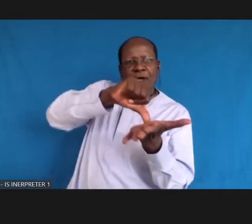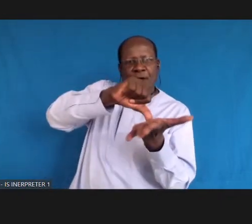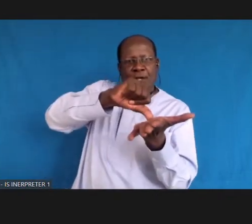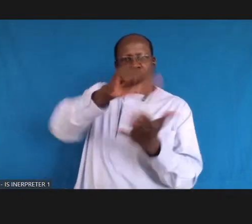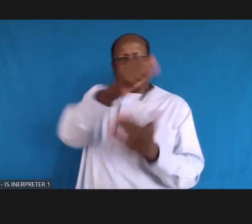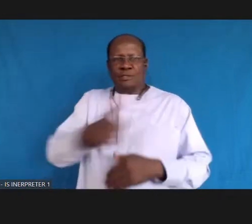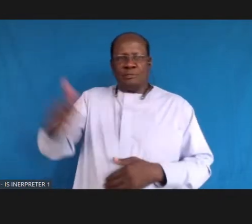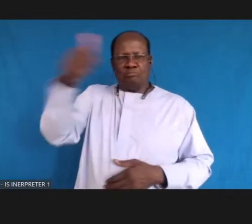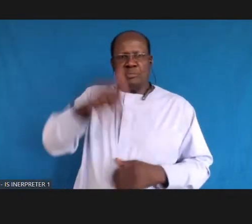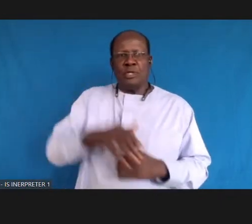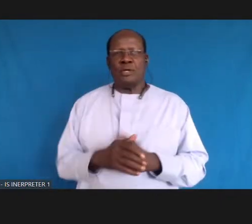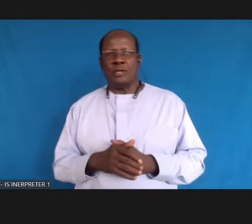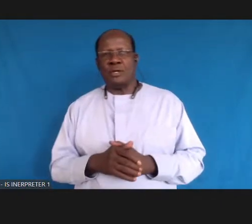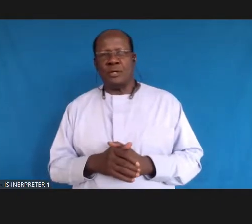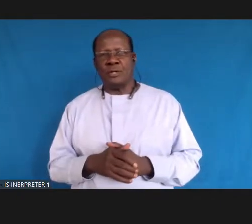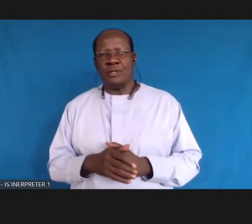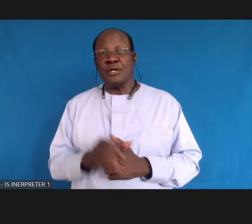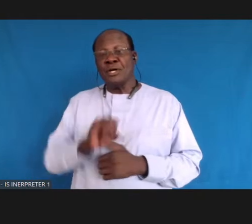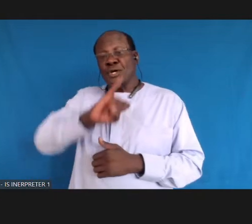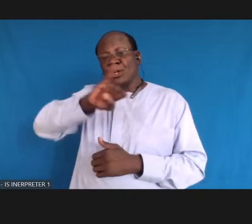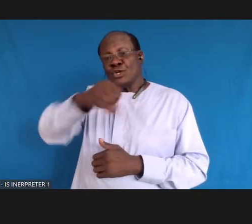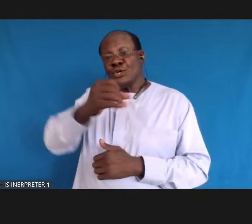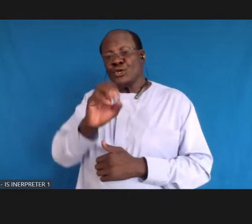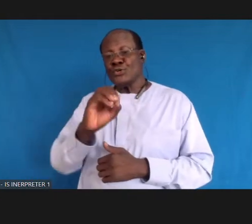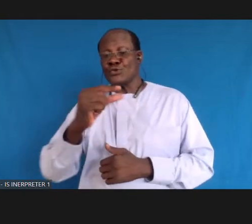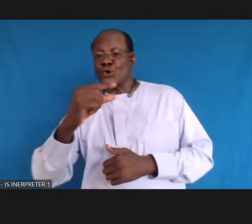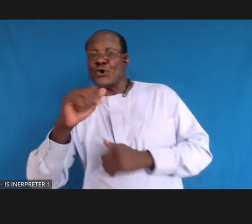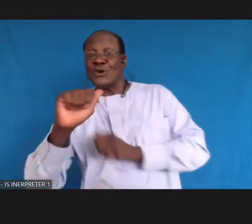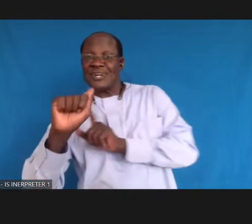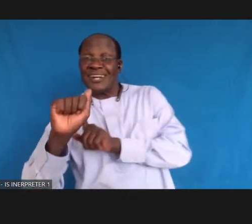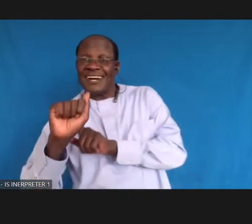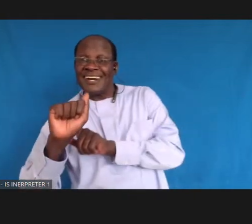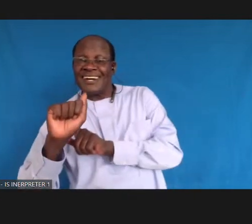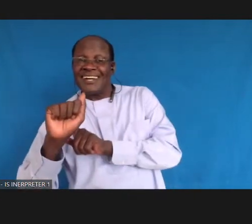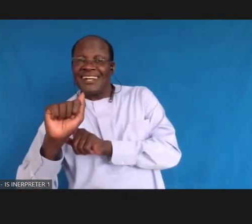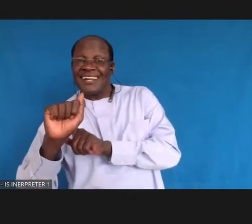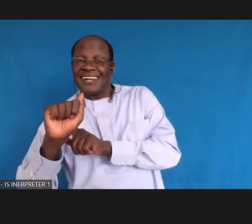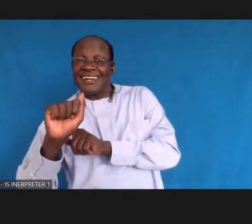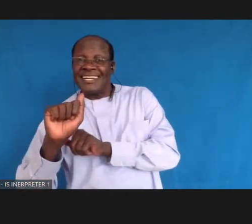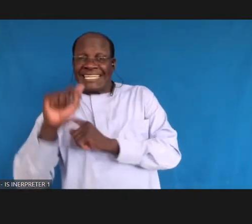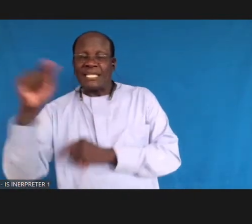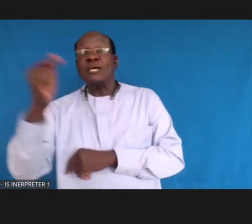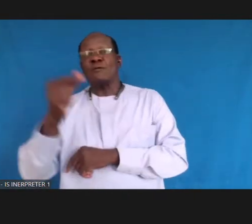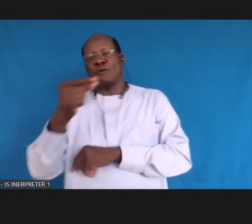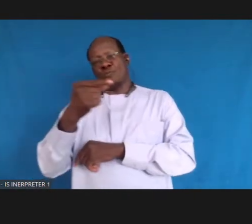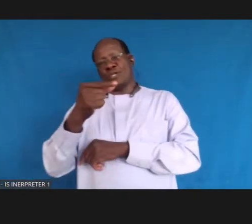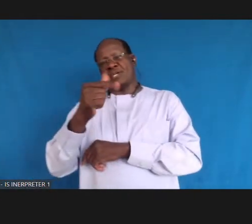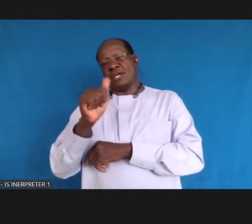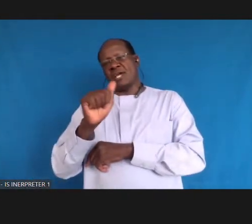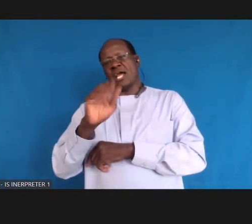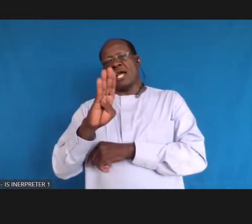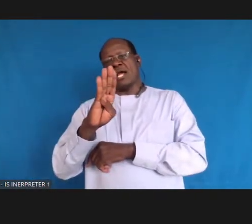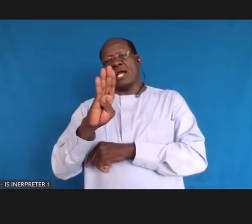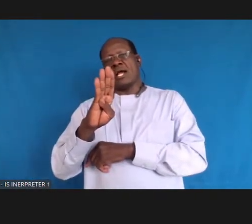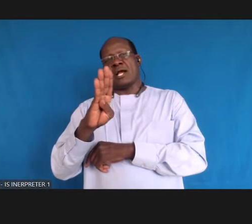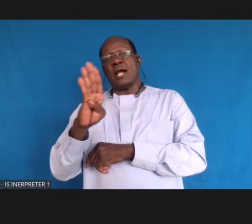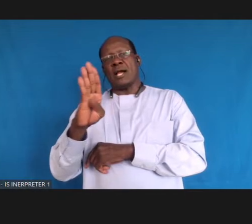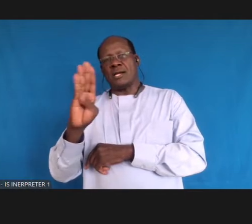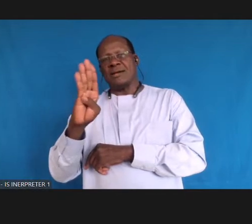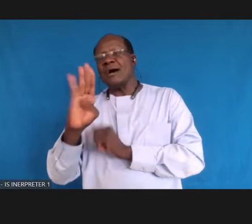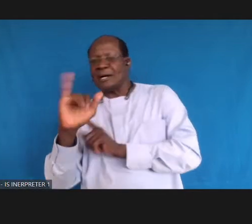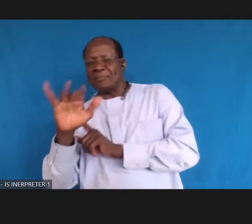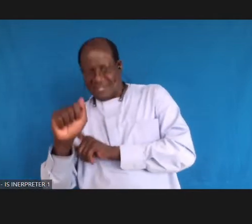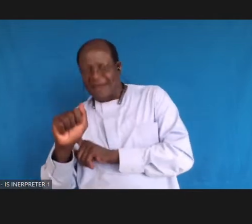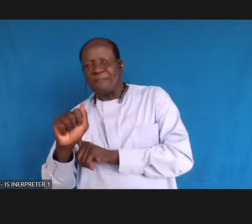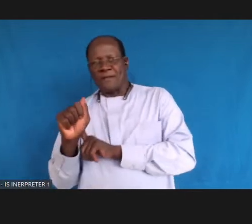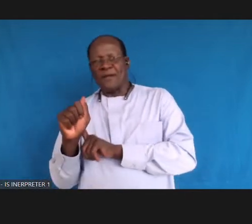Jonga, who is a CEO of Brikama Area Council in Gambia. Welcome, Mr. Mayor.